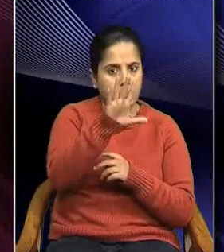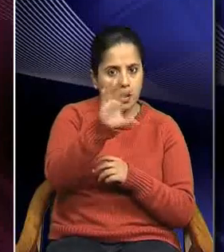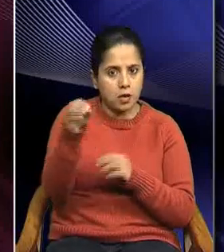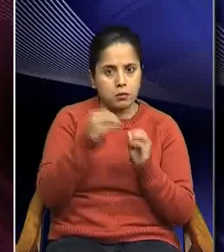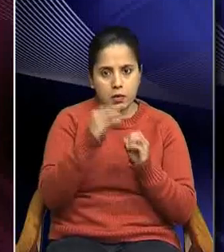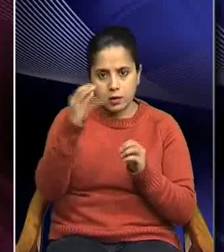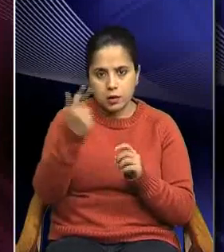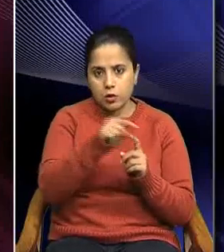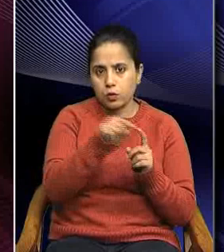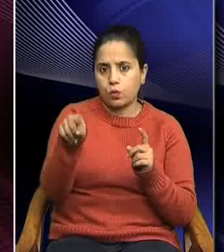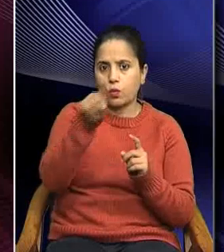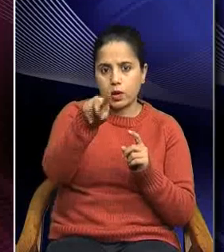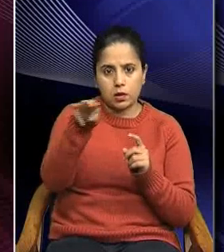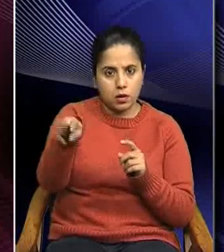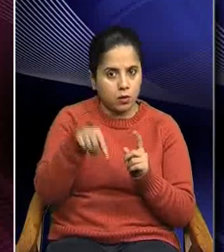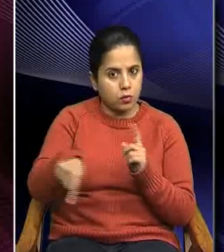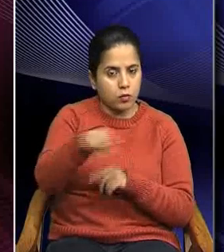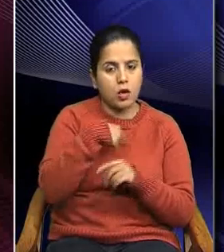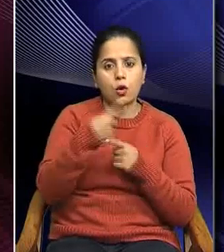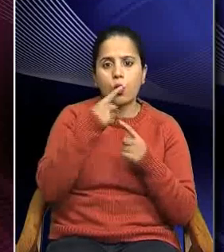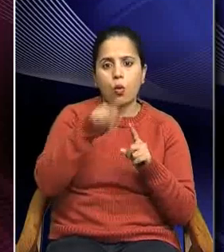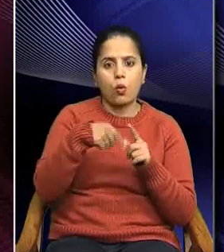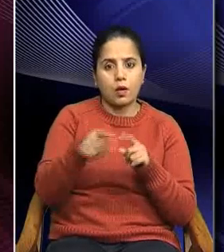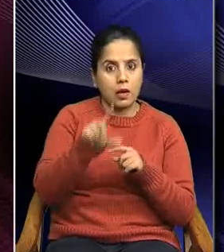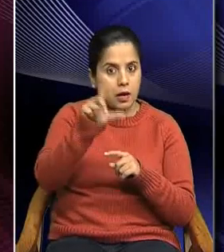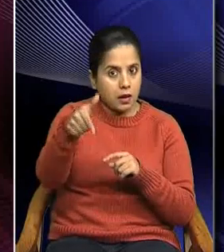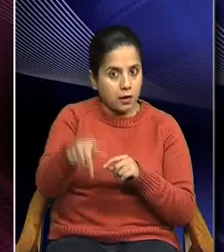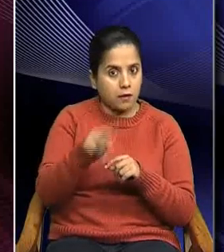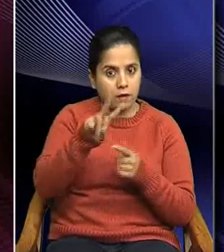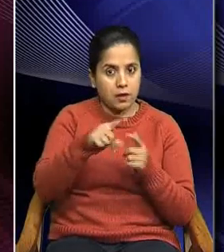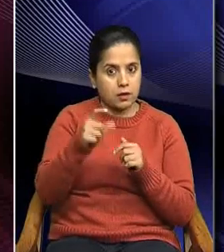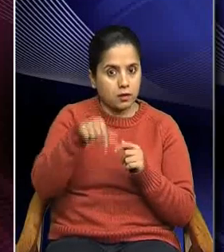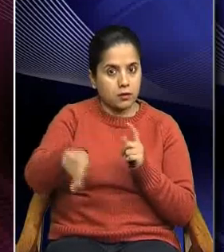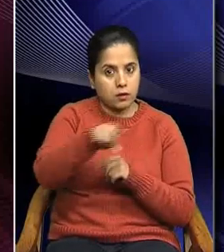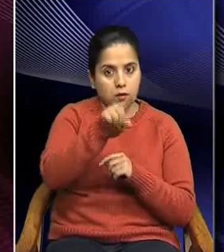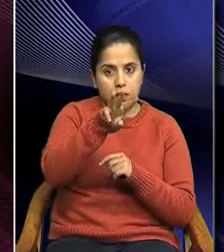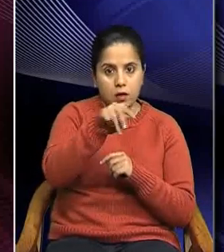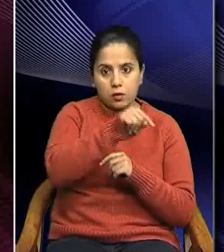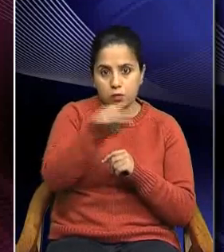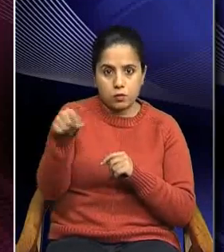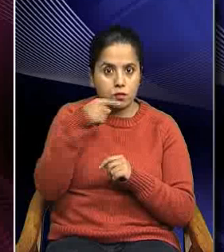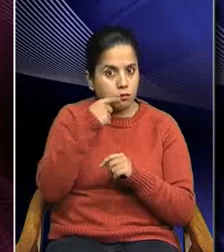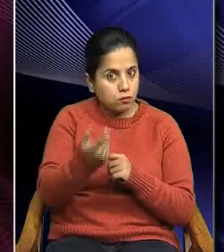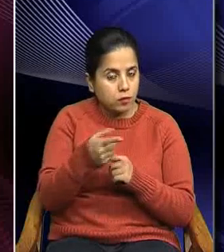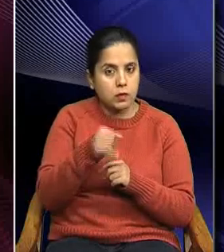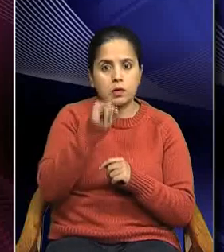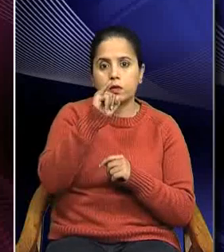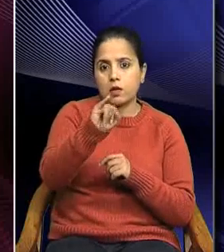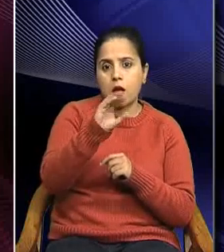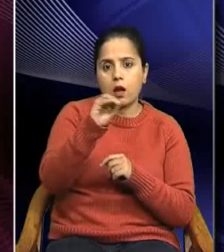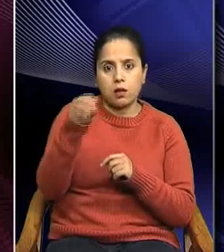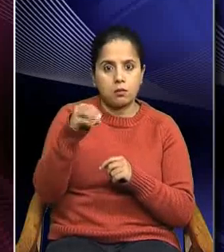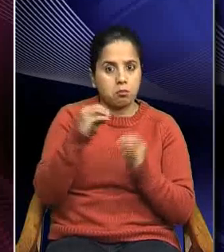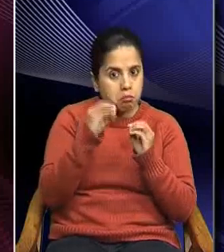around 1000 BC, whereas when we talk of later Vedic time, we are talking of 1000 to say 600